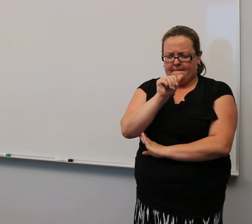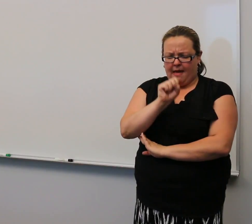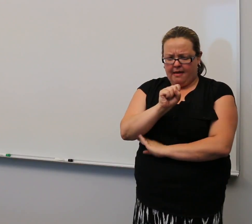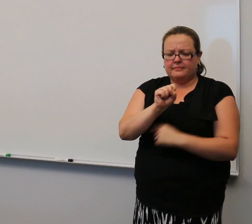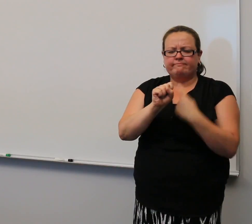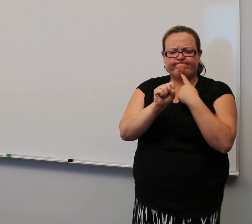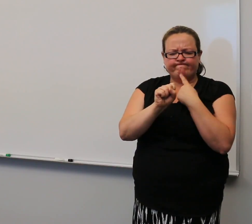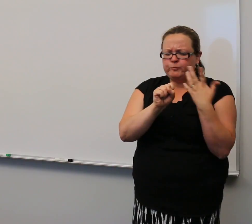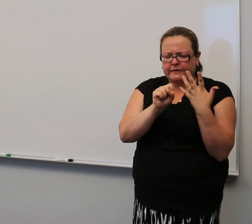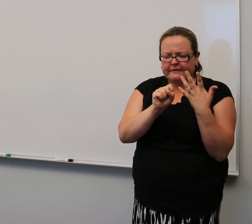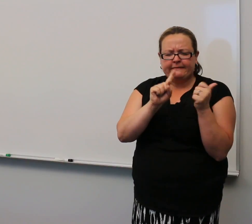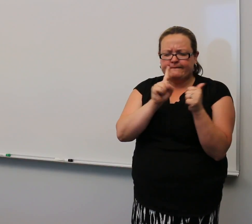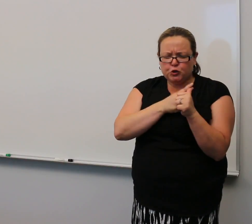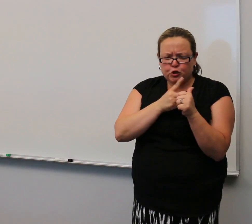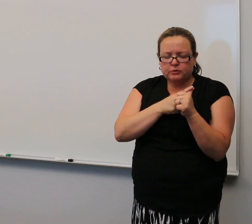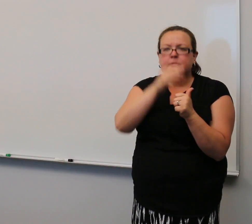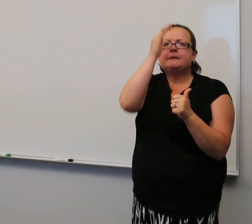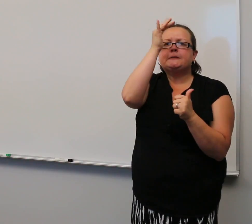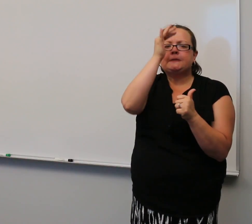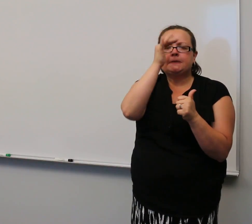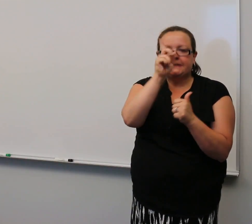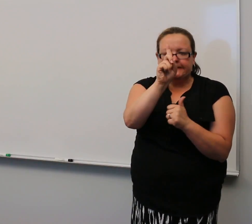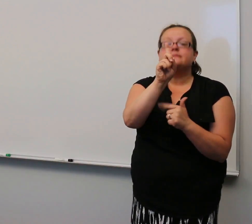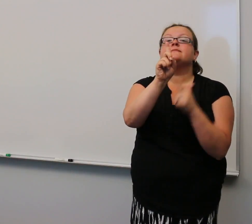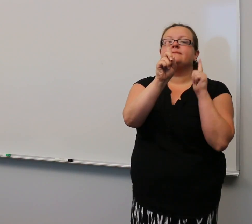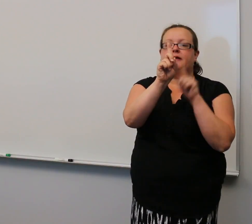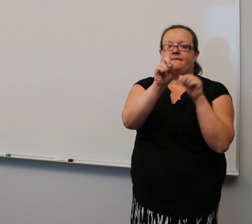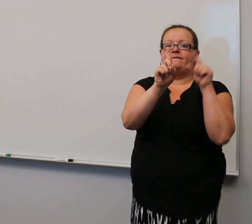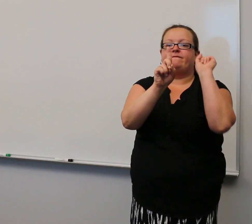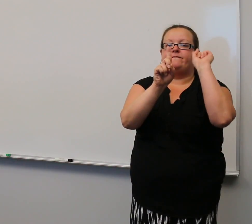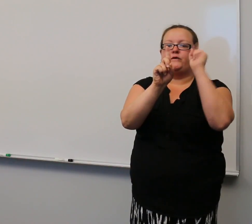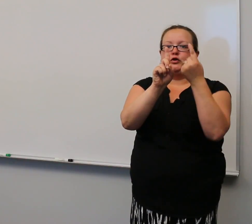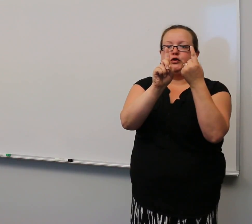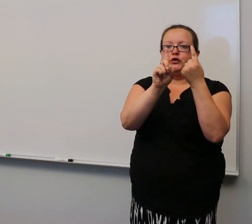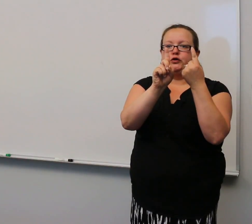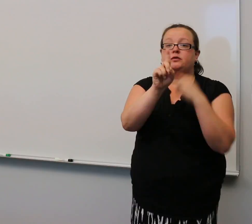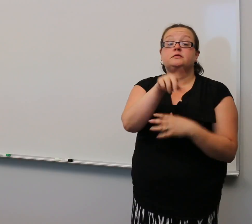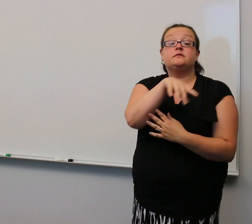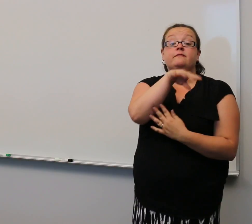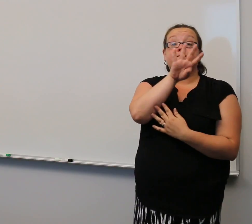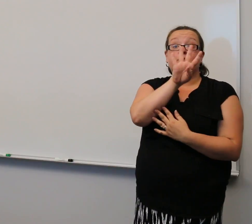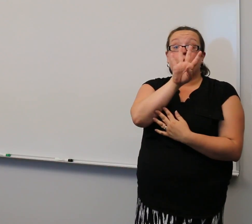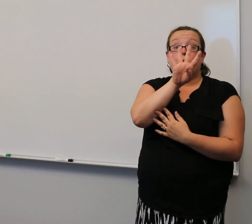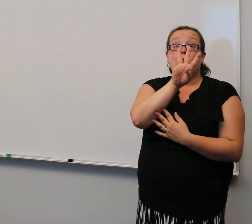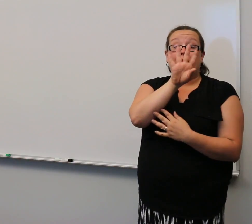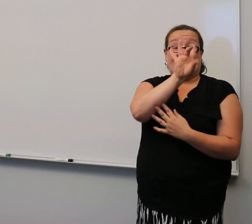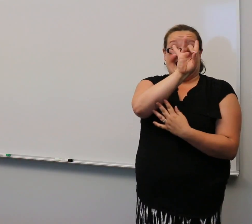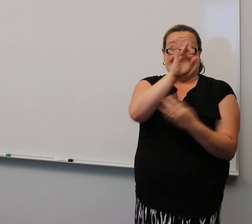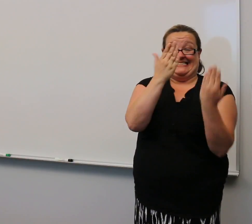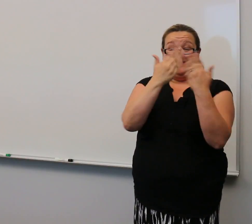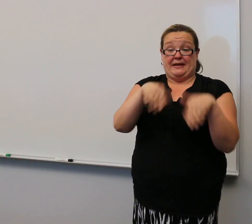4. And I'm adding to that -3 times -2.